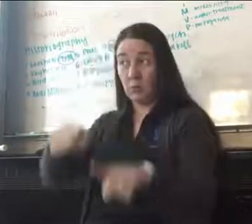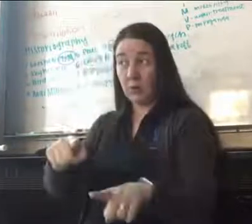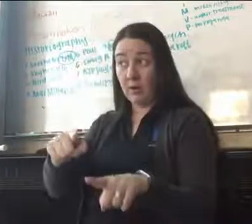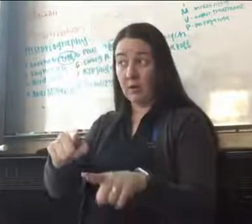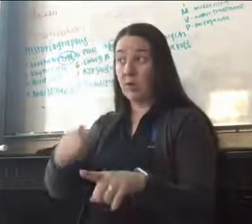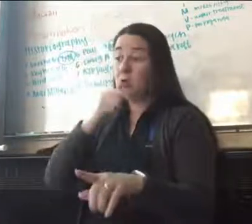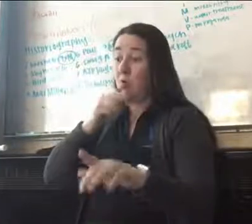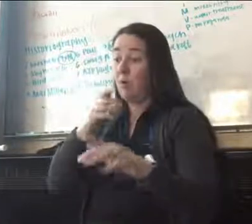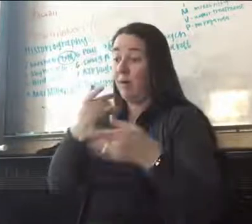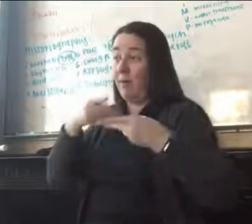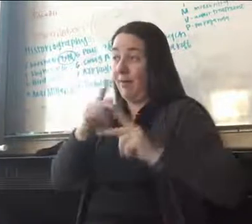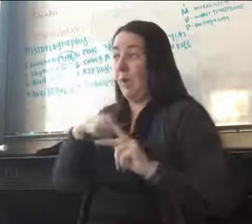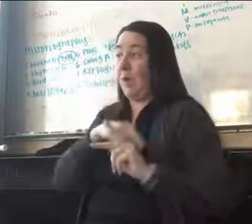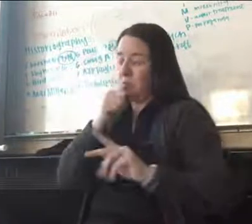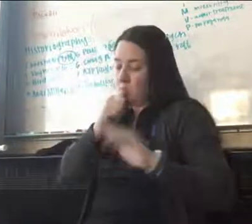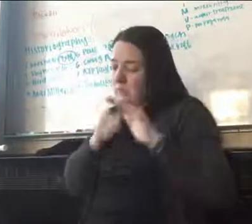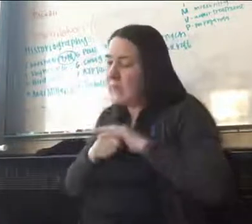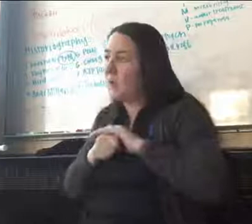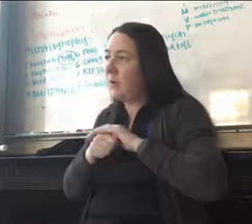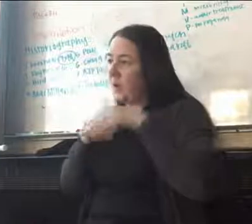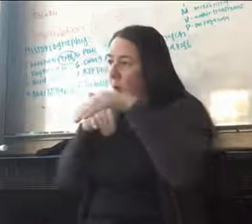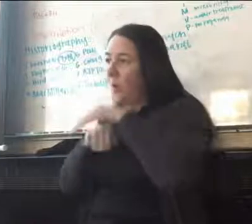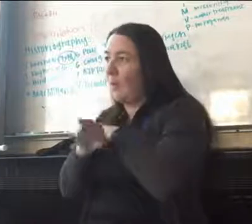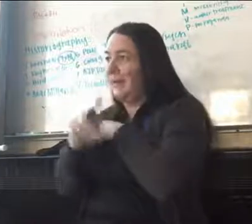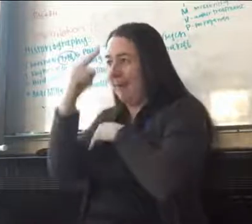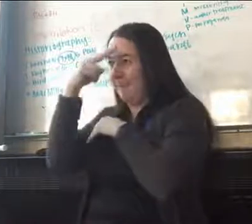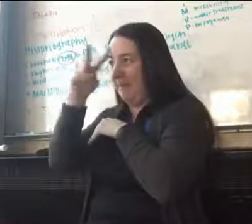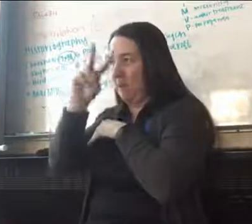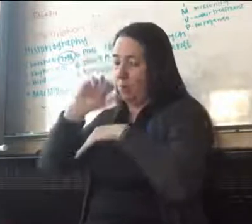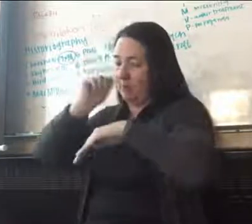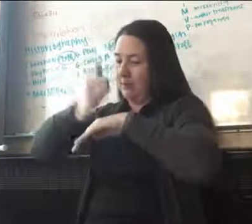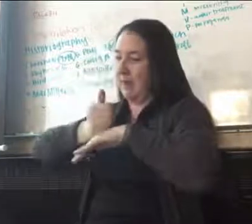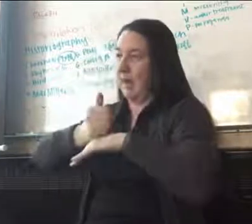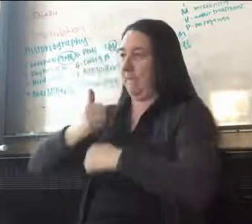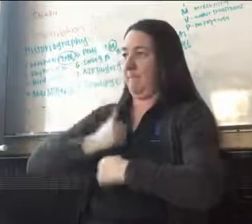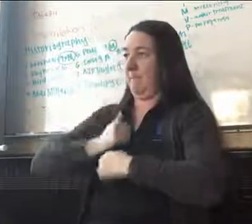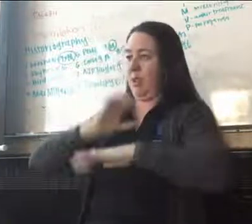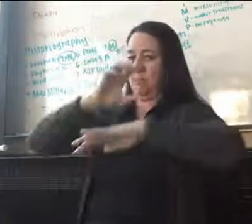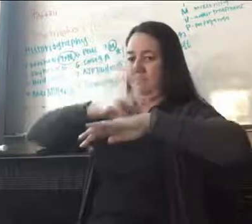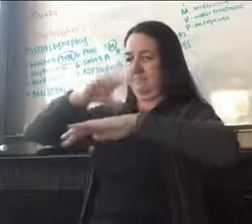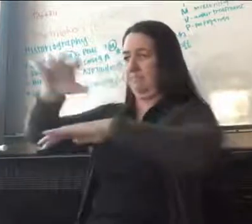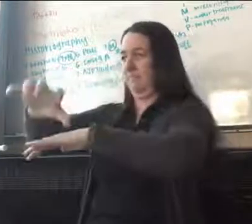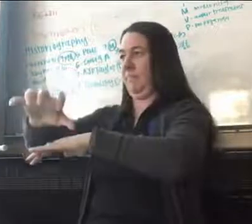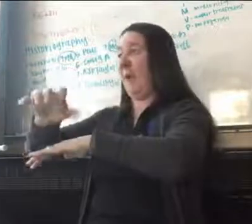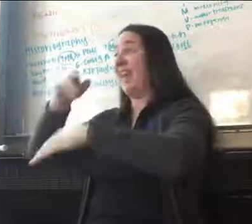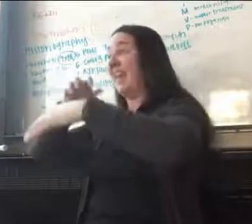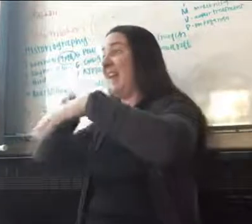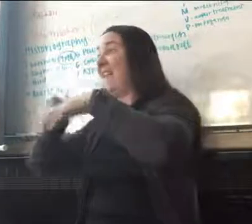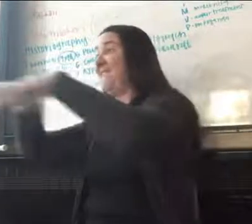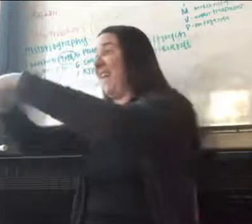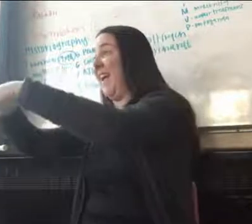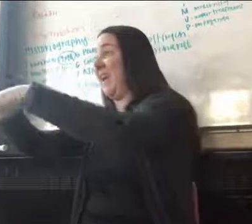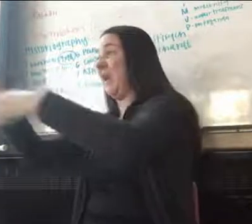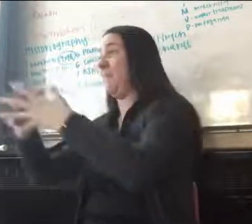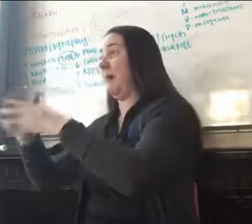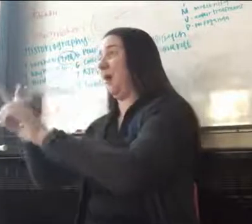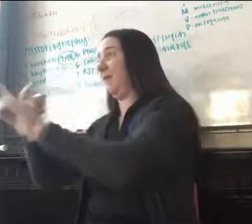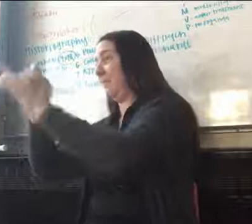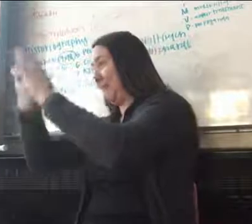to secretly come into Mexico, set up military bases, and then invade America from the